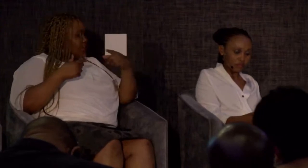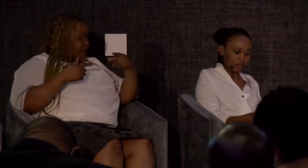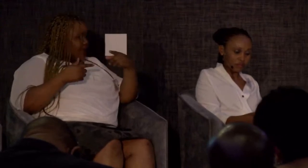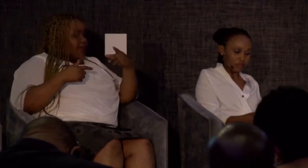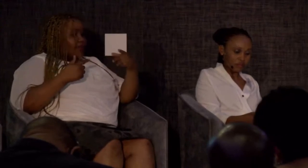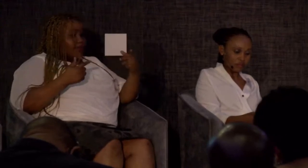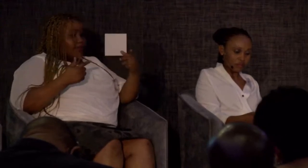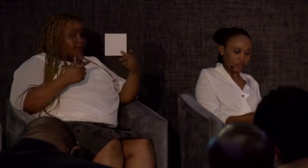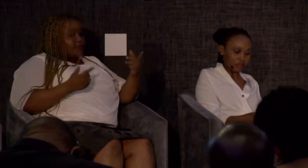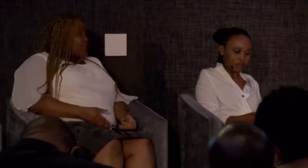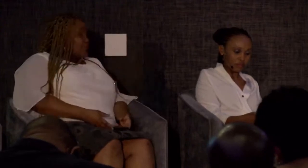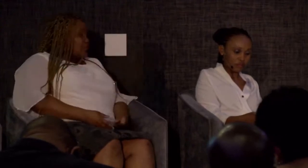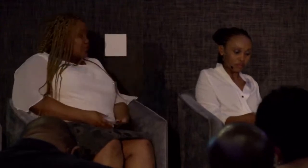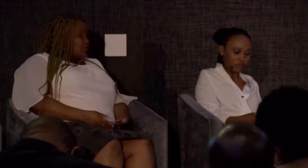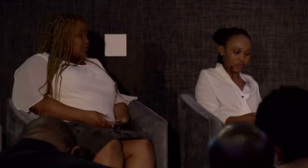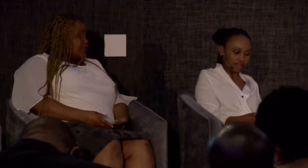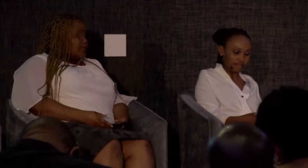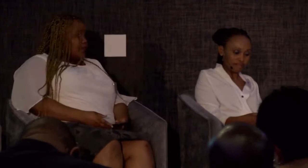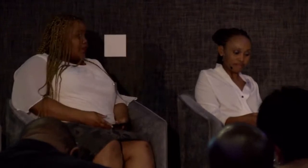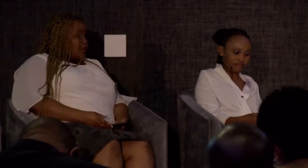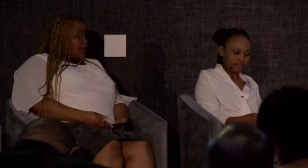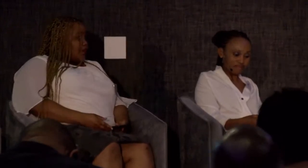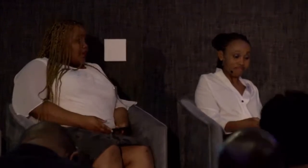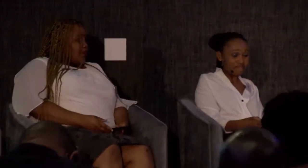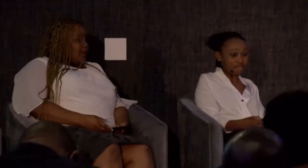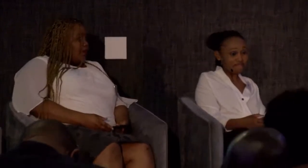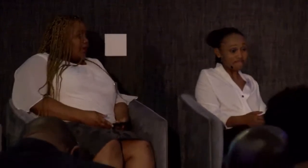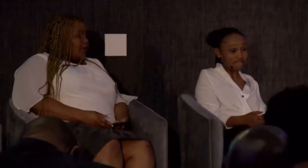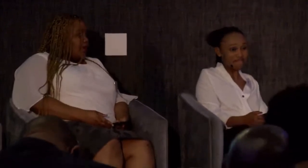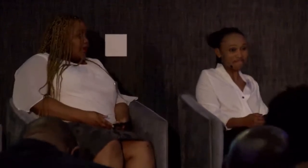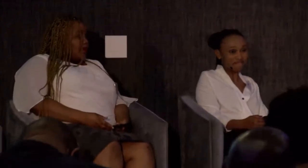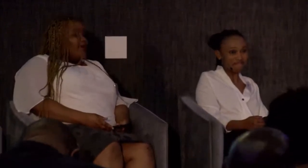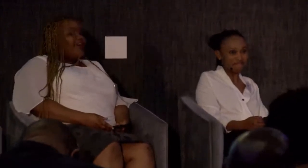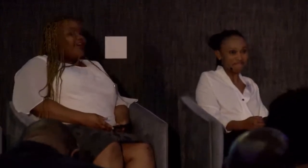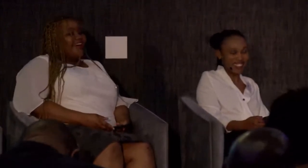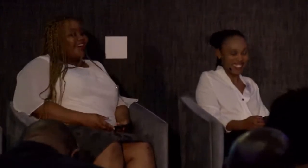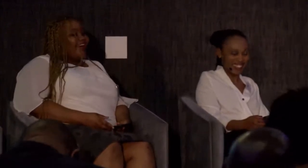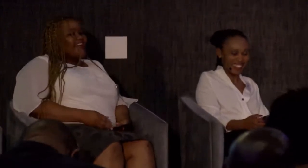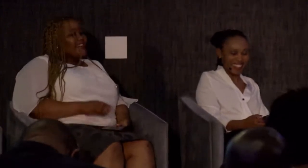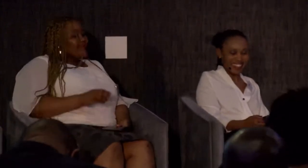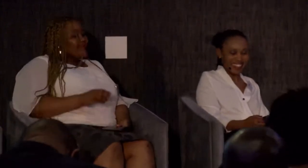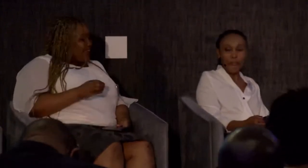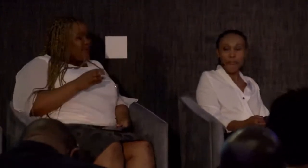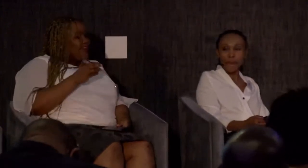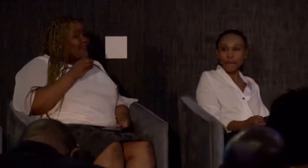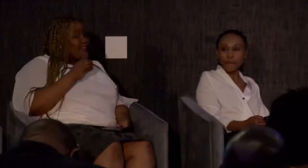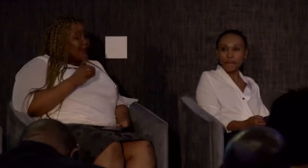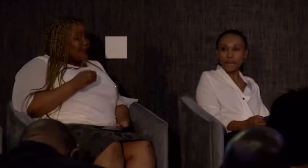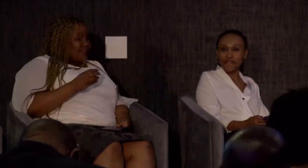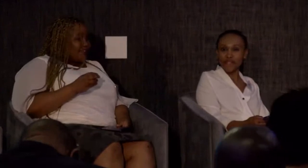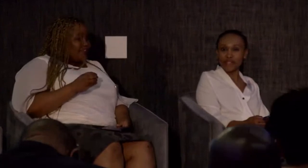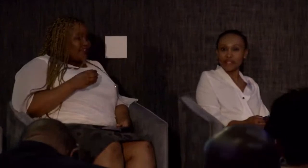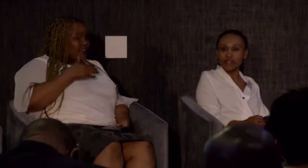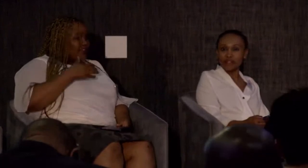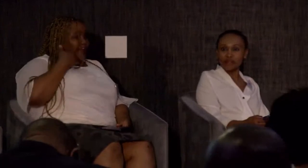are done, and how things eventually look. But we've run out of time. The frog's already boiled. Hence, I'm saying we need to